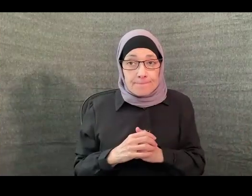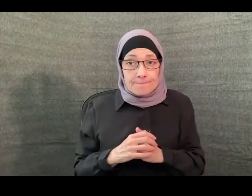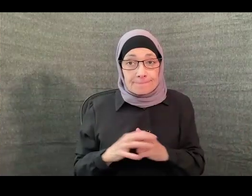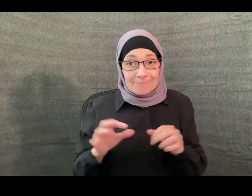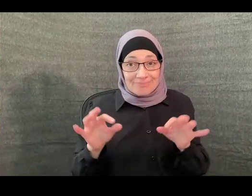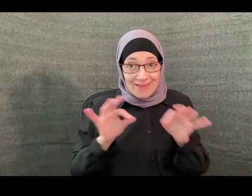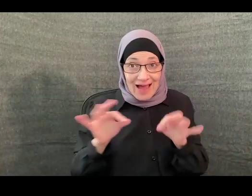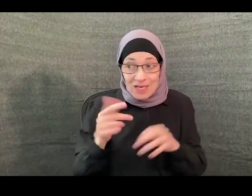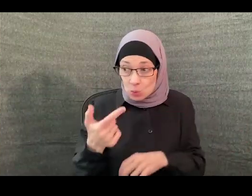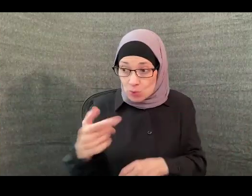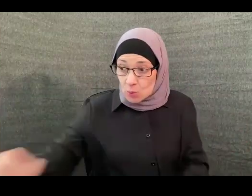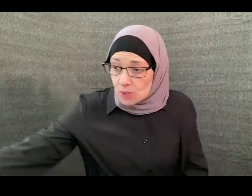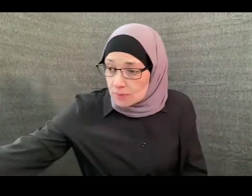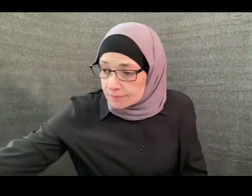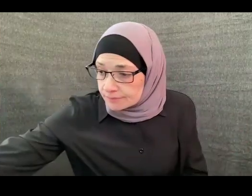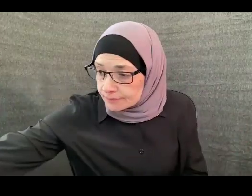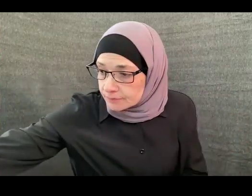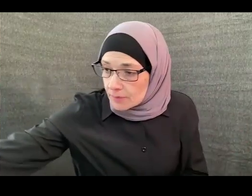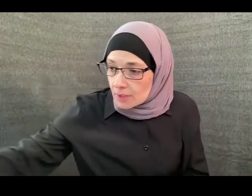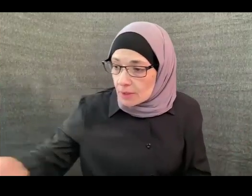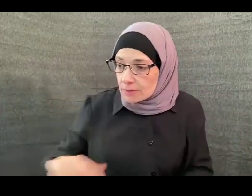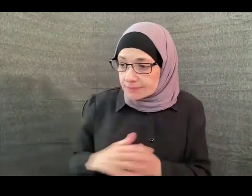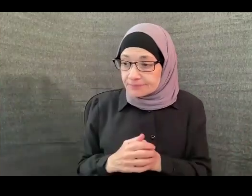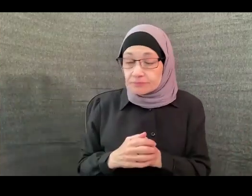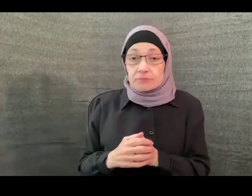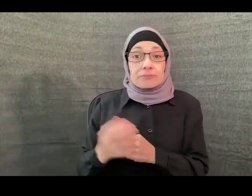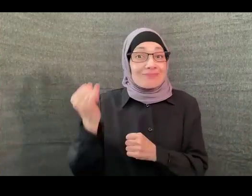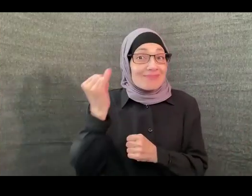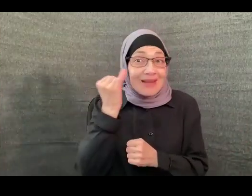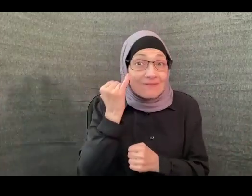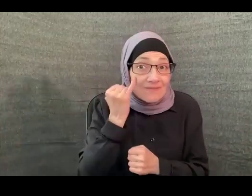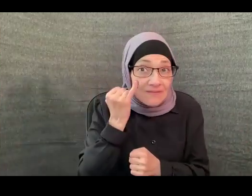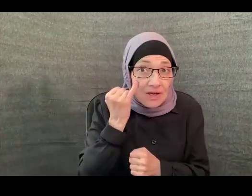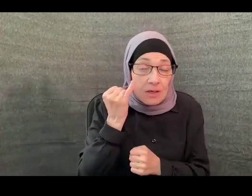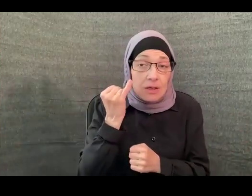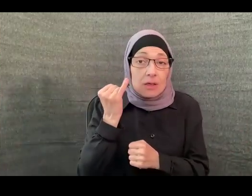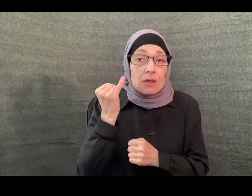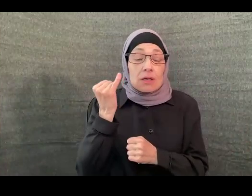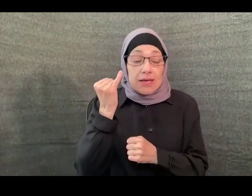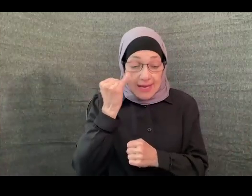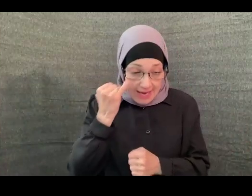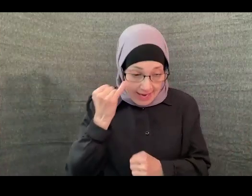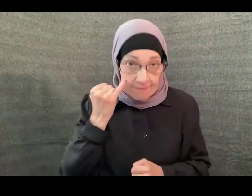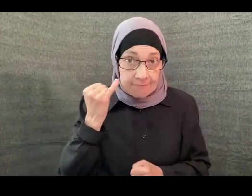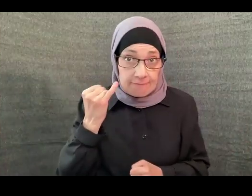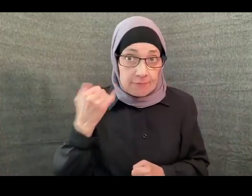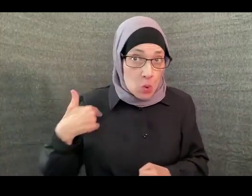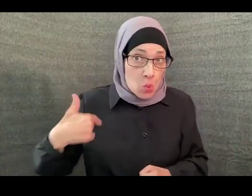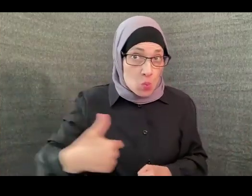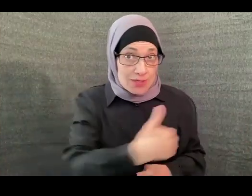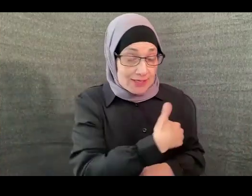ayah number 21, it tells us, if we were to send down this Quran